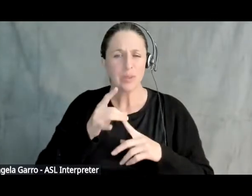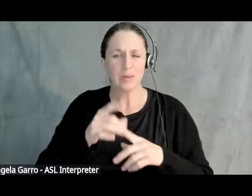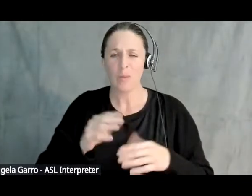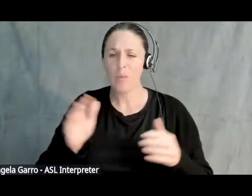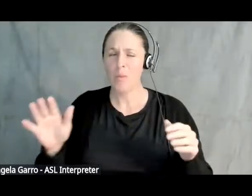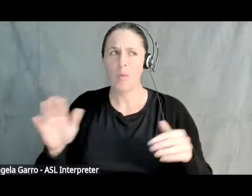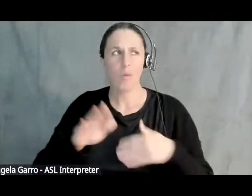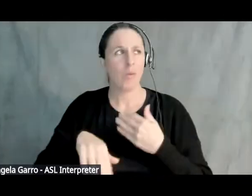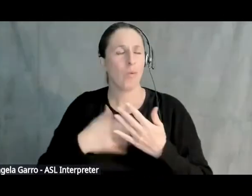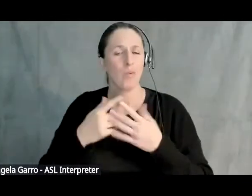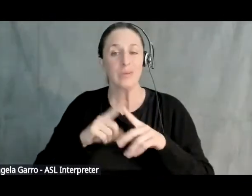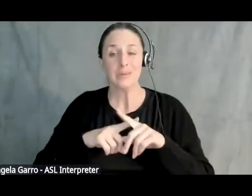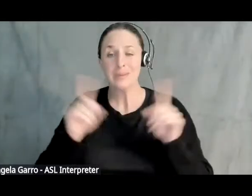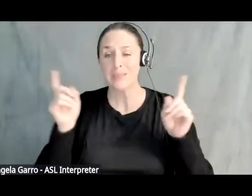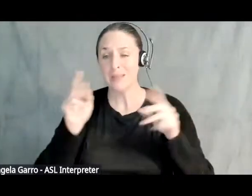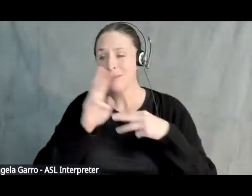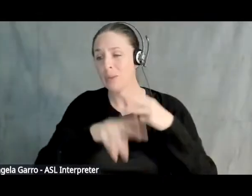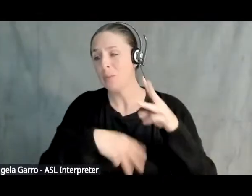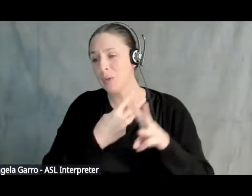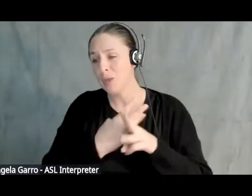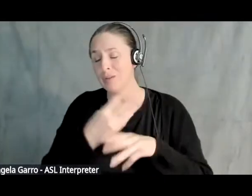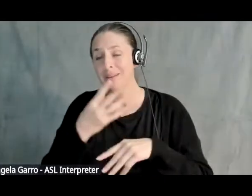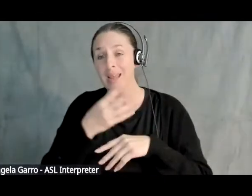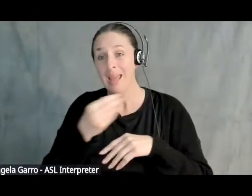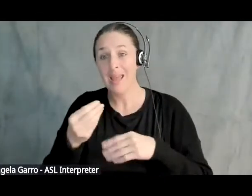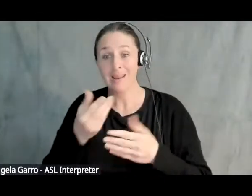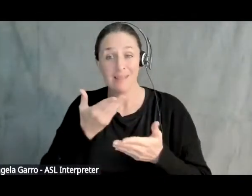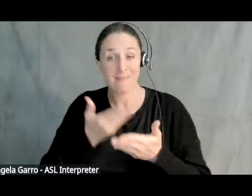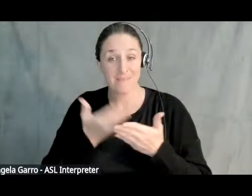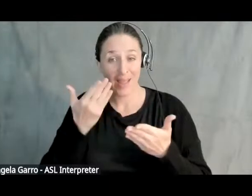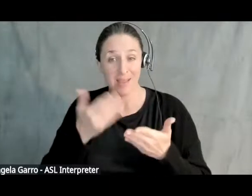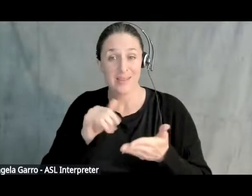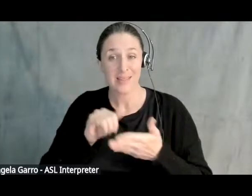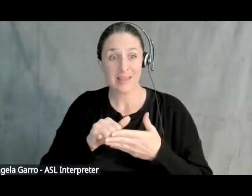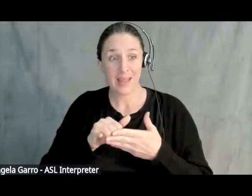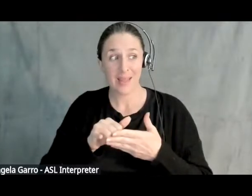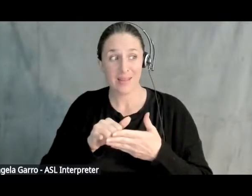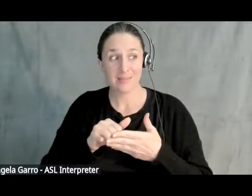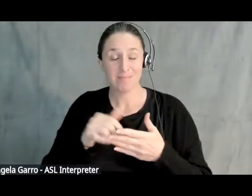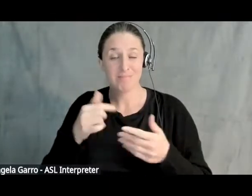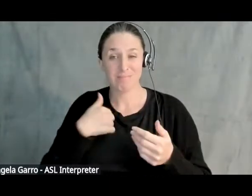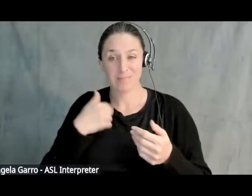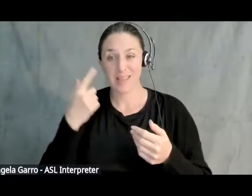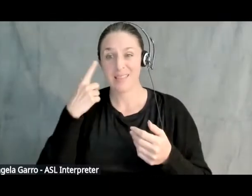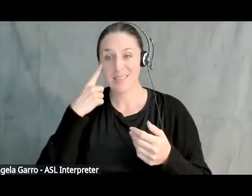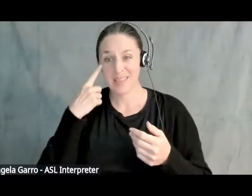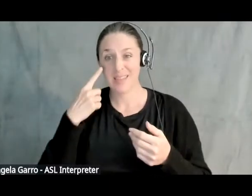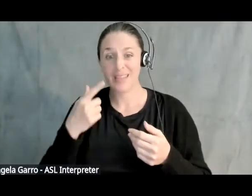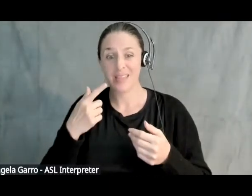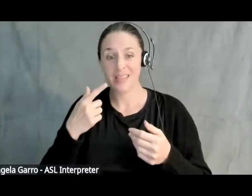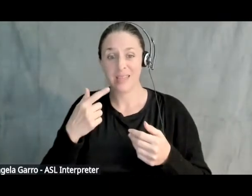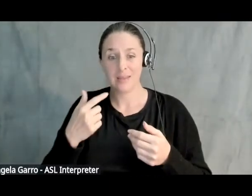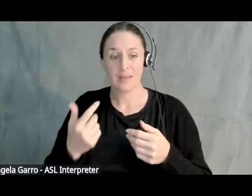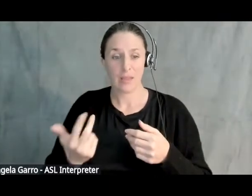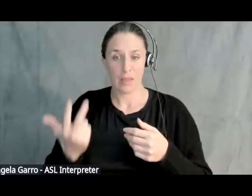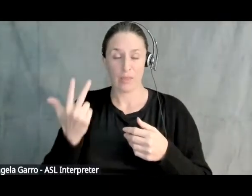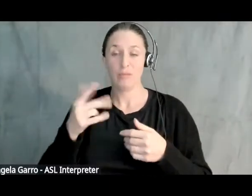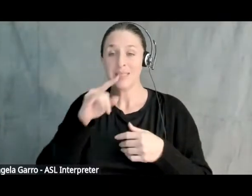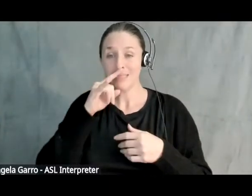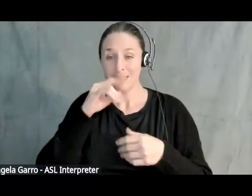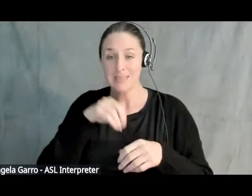world. And the fact that I think that there's 3 kids in my